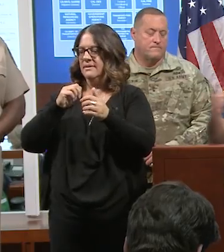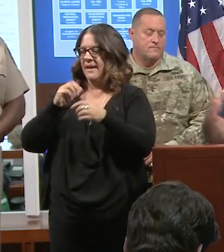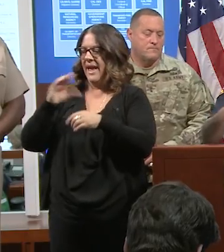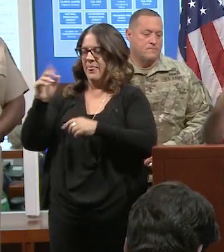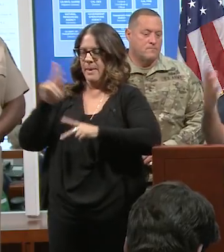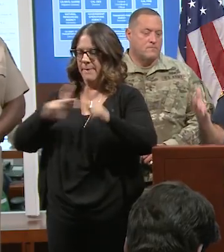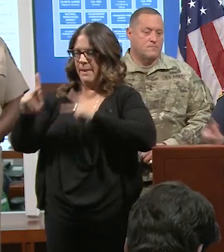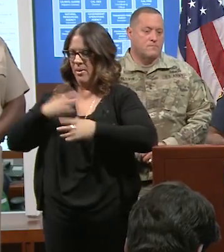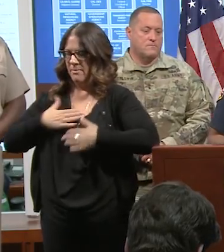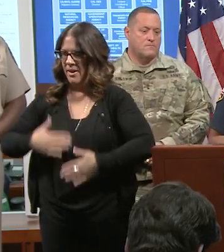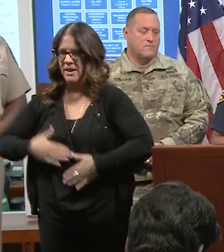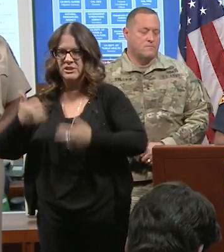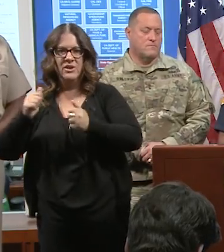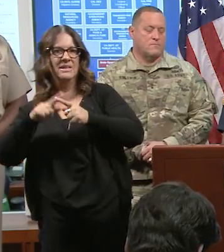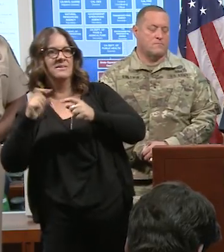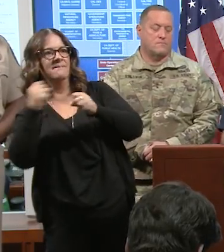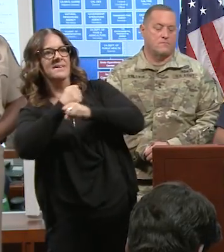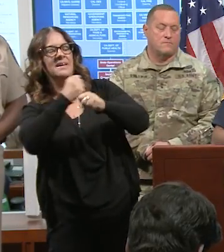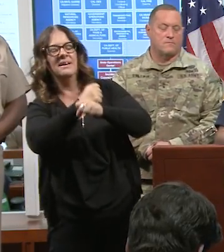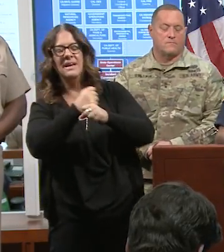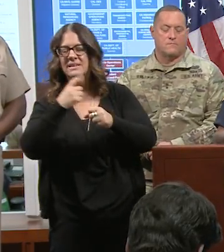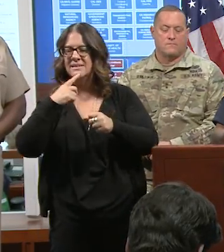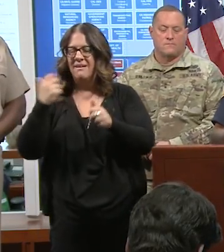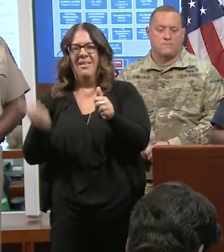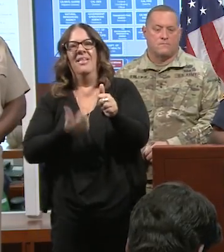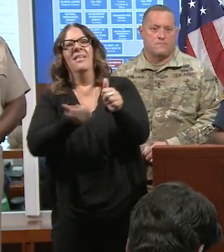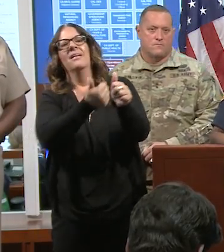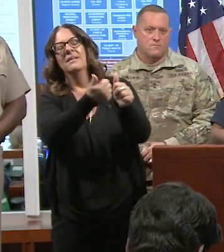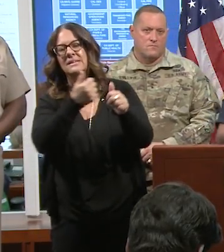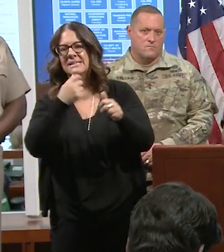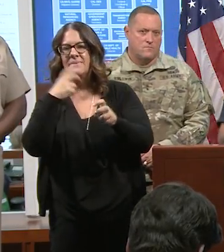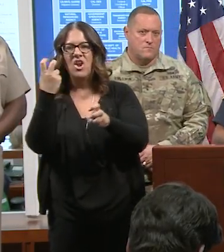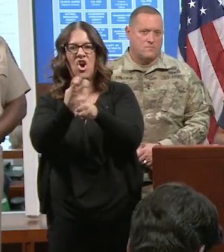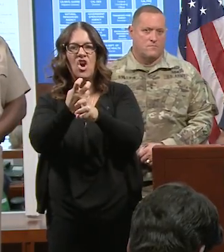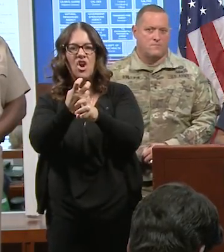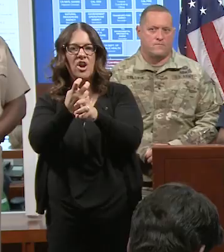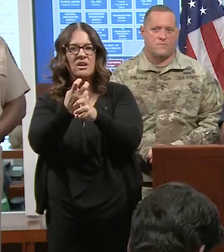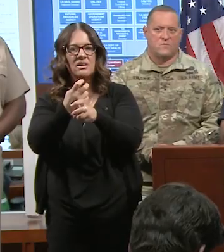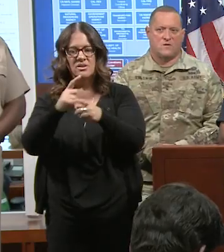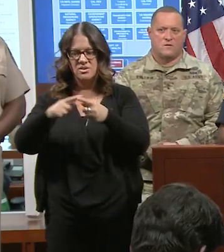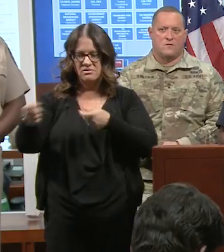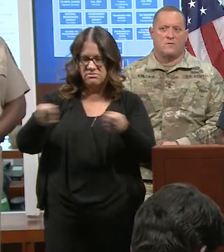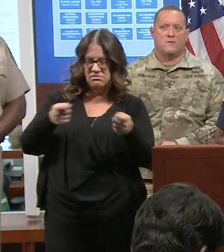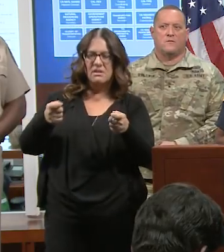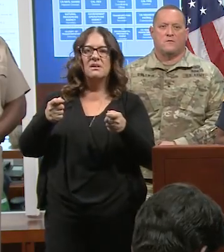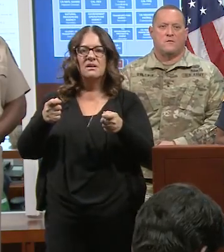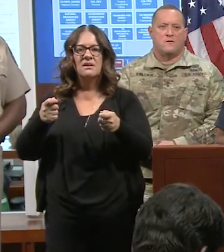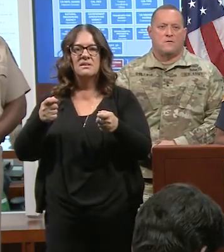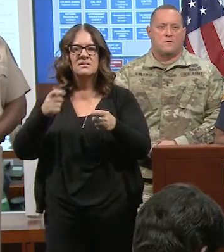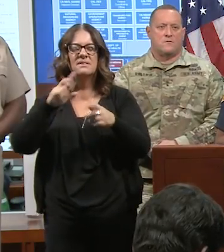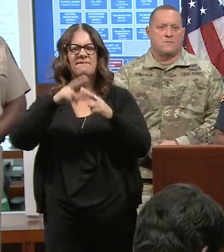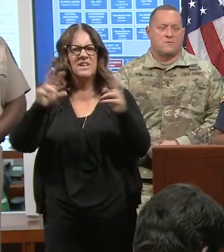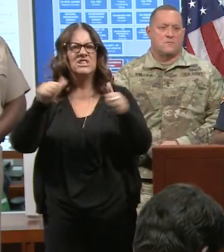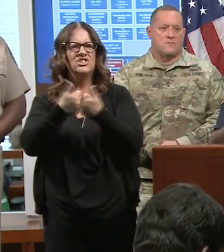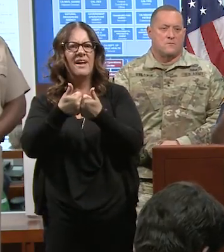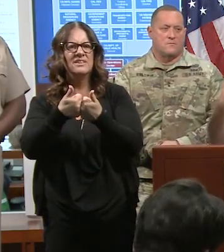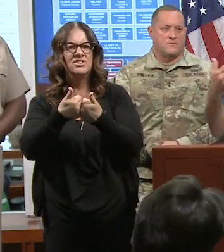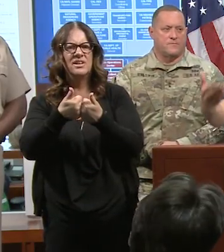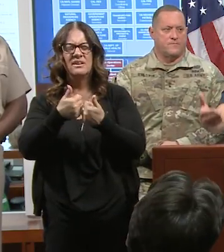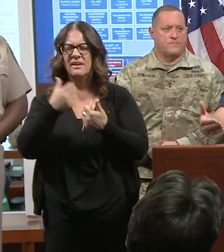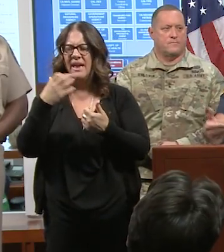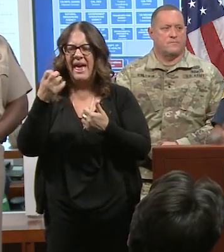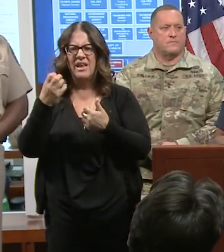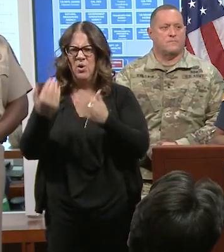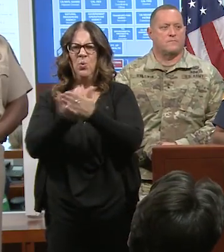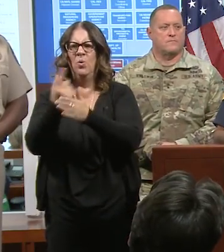with miles and miles of fire line, and to try to catch up to that and put in hand line or lay hose, very challenging. And fires are